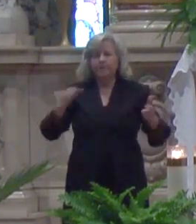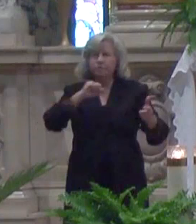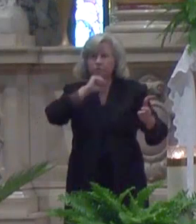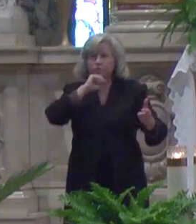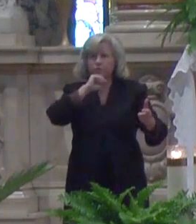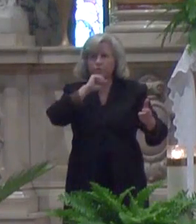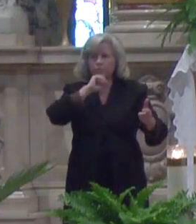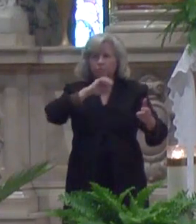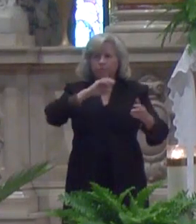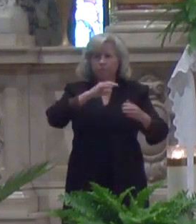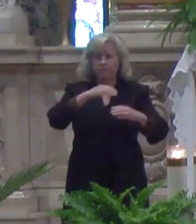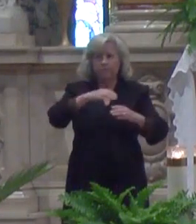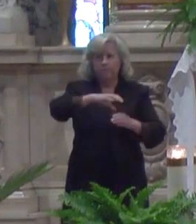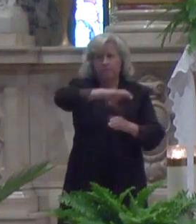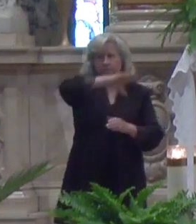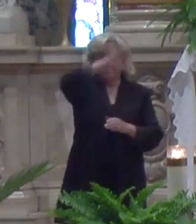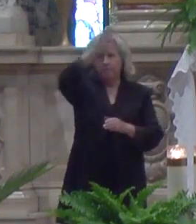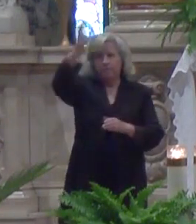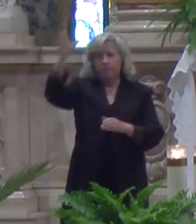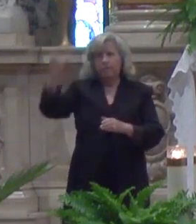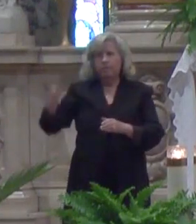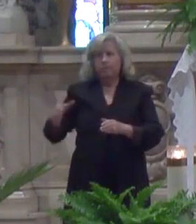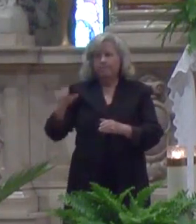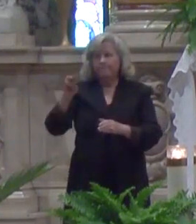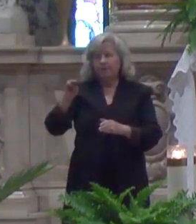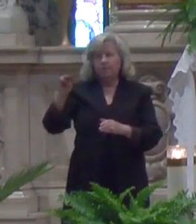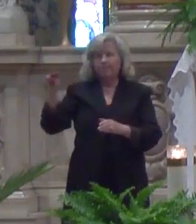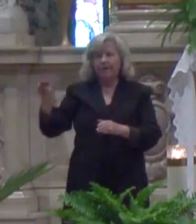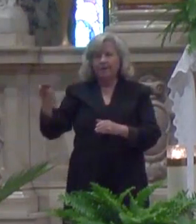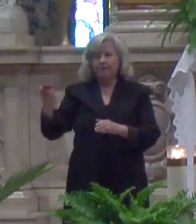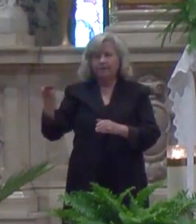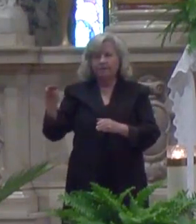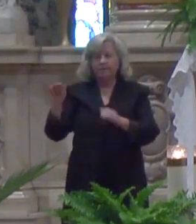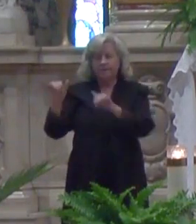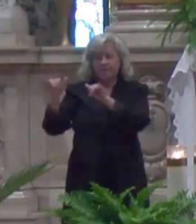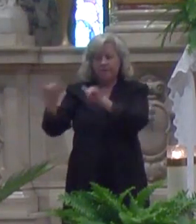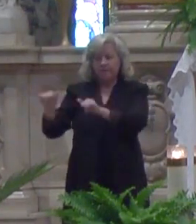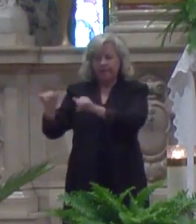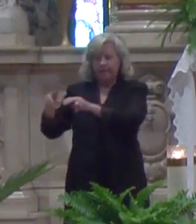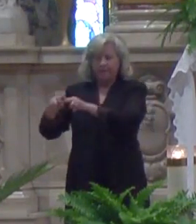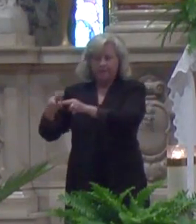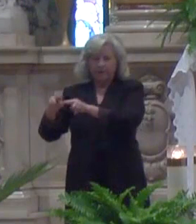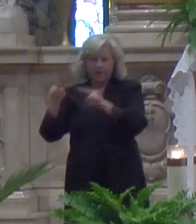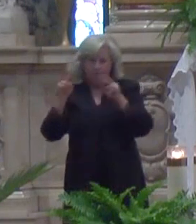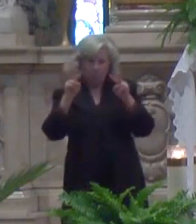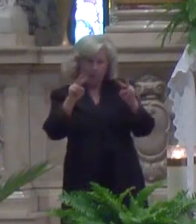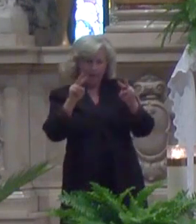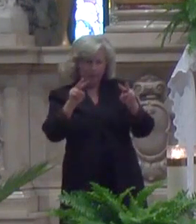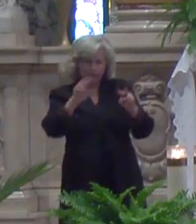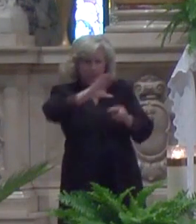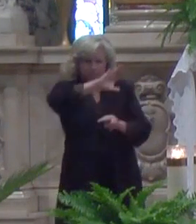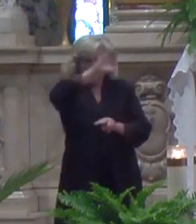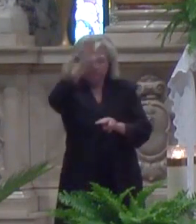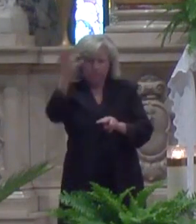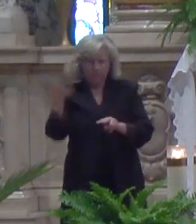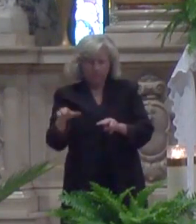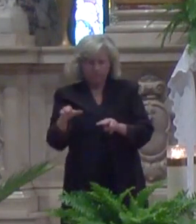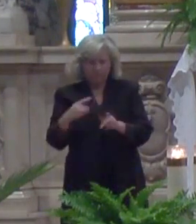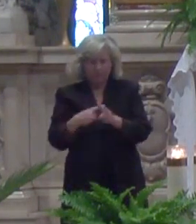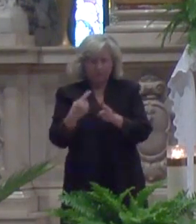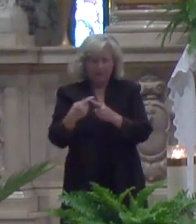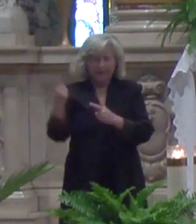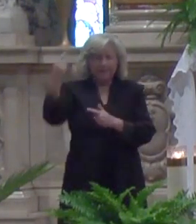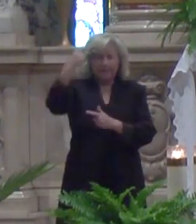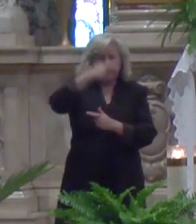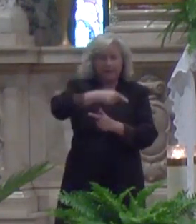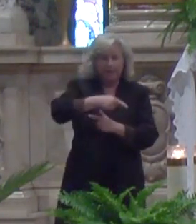departed. But Mary Magdalene and the other Mary remained sitting there facing the tomb. The next day,